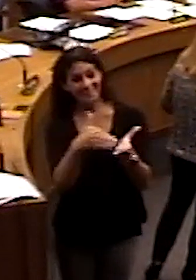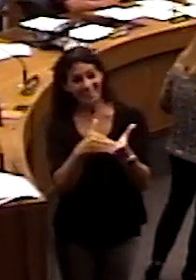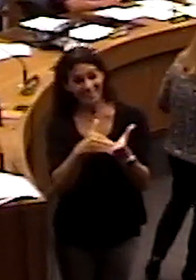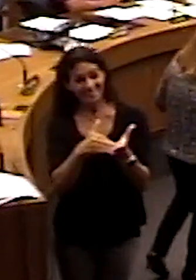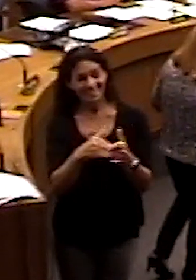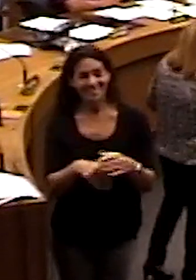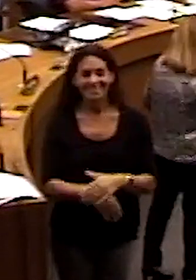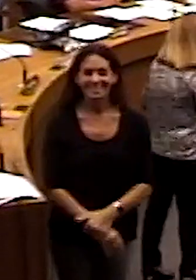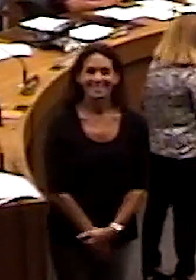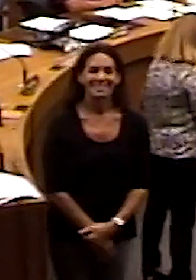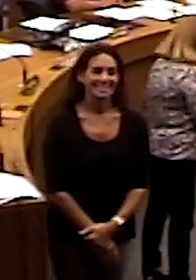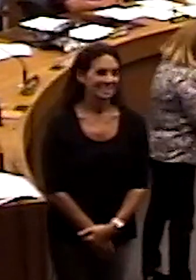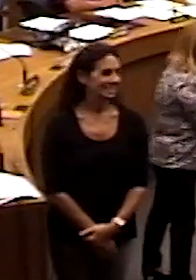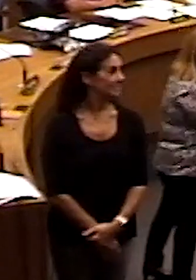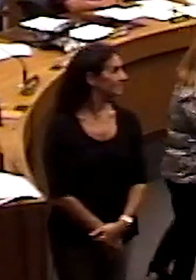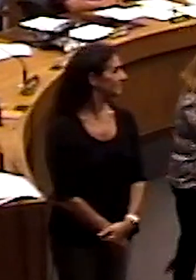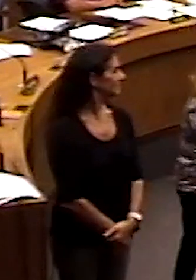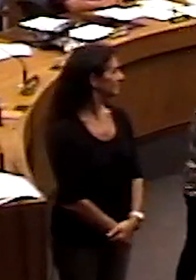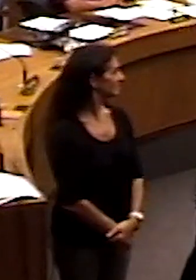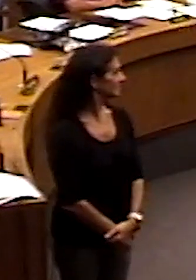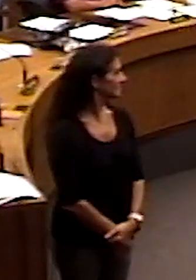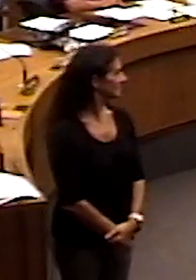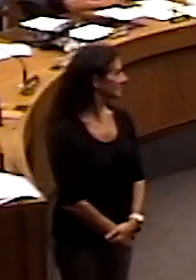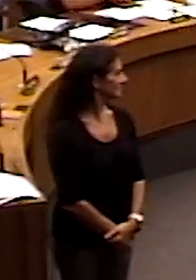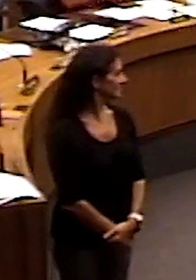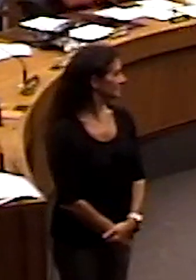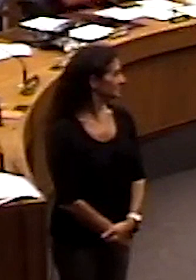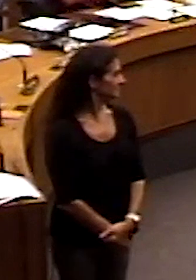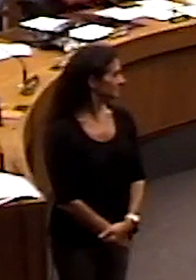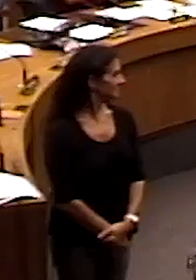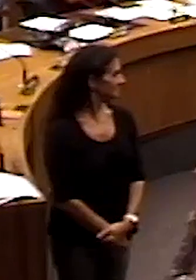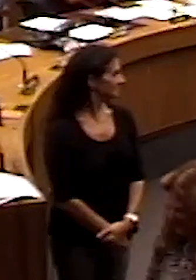No. Thanks, coach. Good job. Thank you so much.